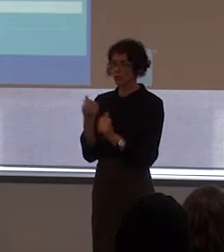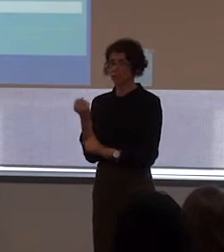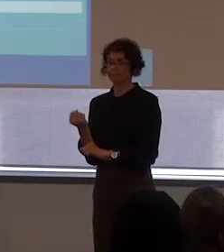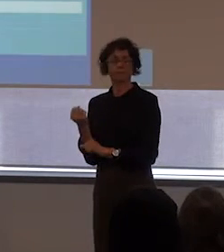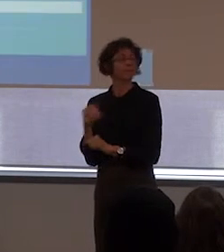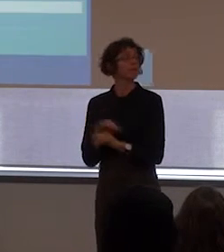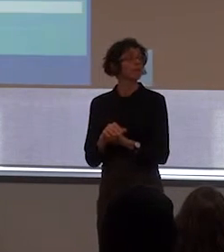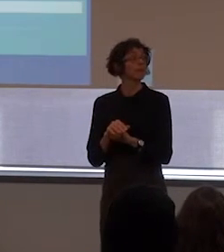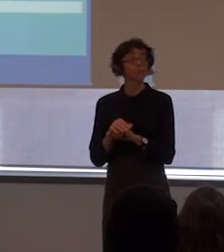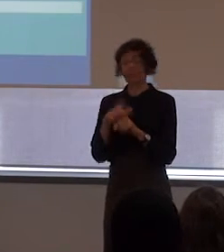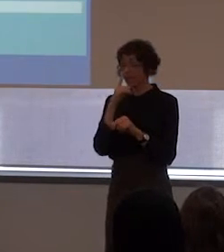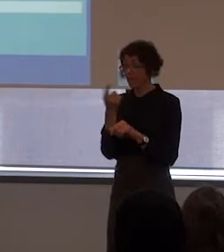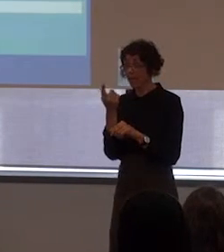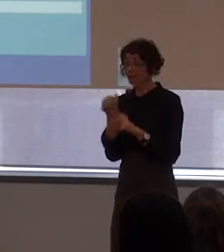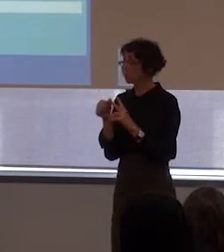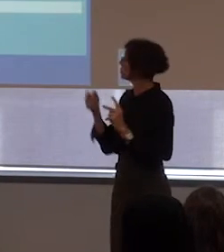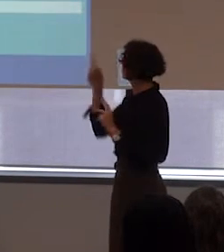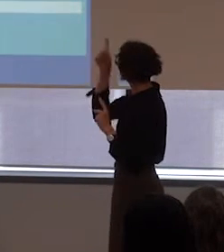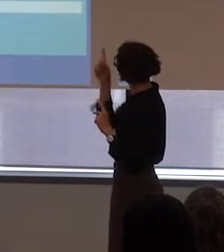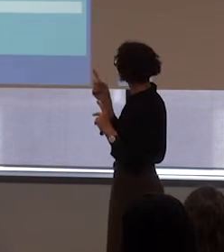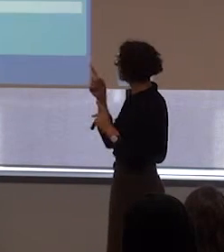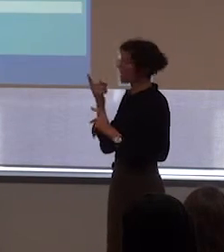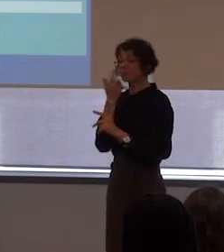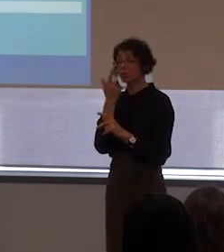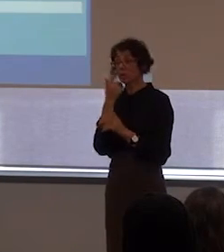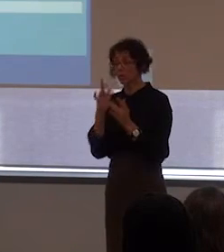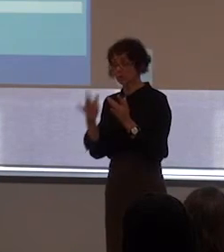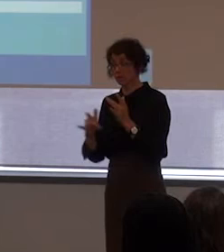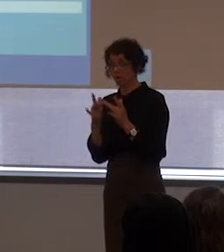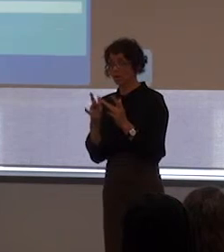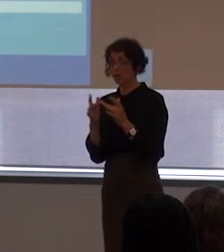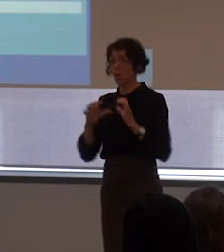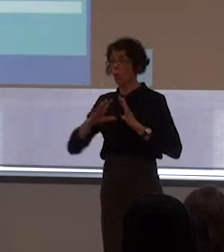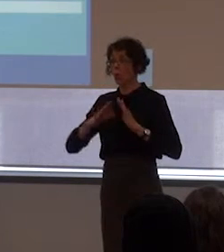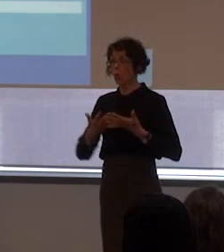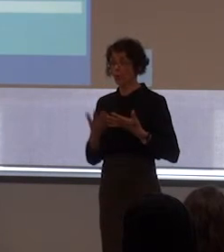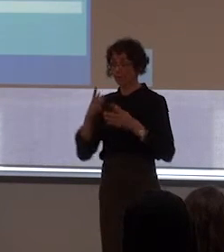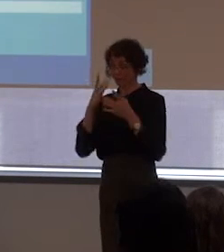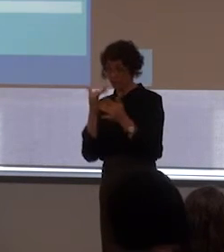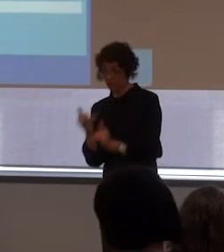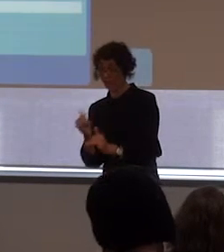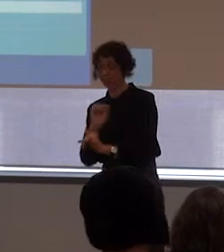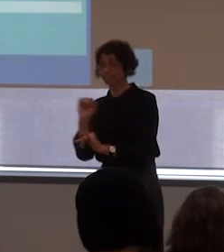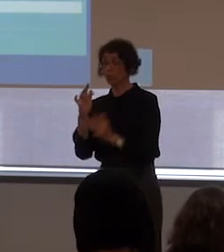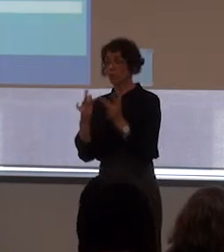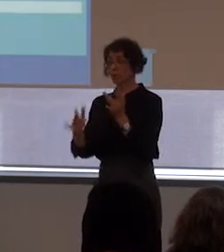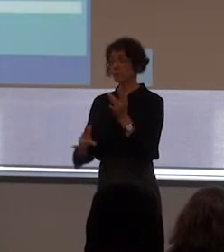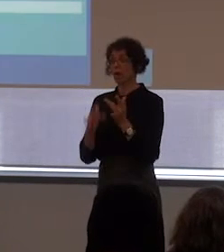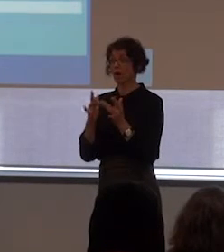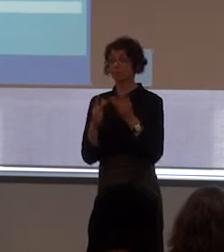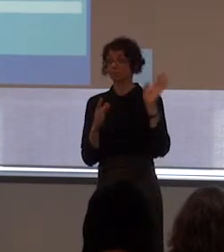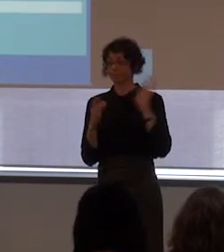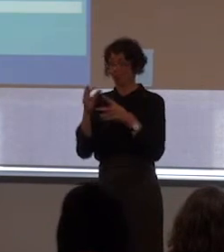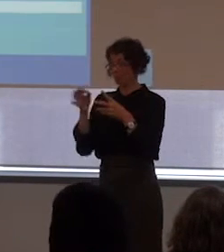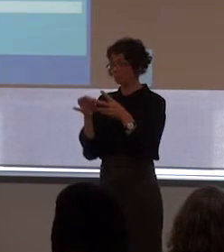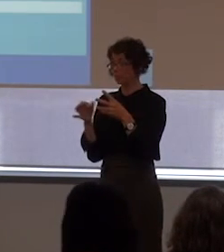You can also go to this website, tenon.io, and you can do a full automated check of your website. Here are some options